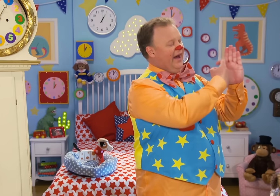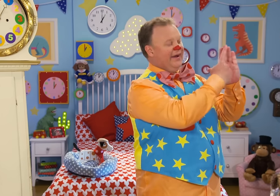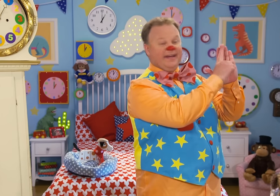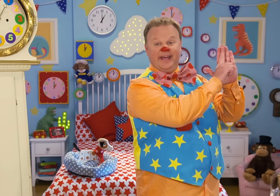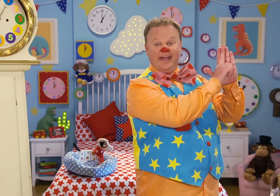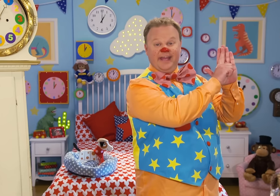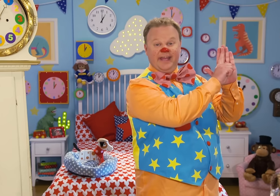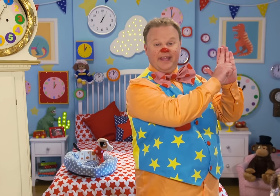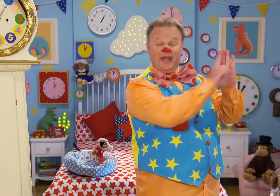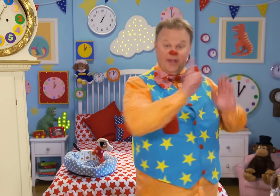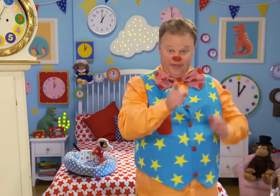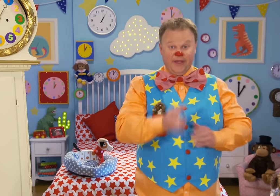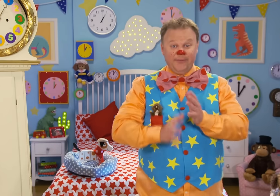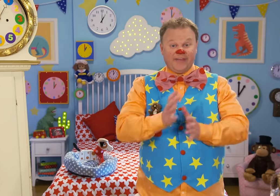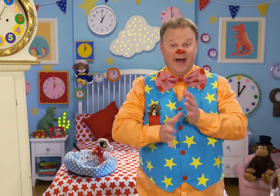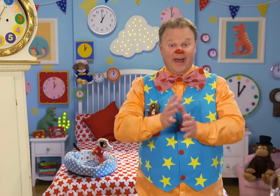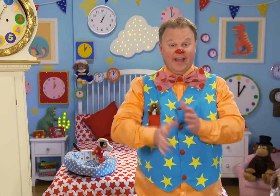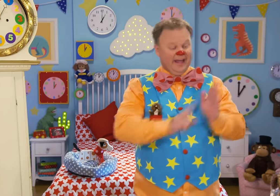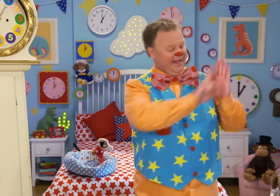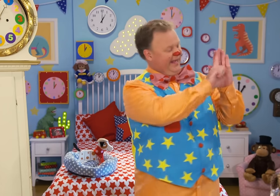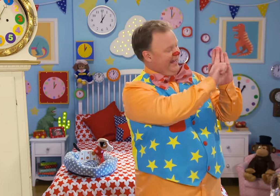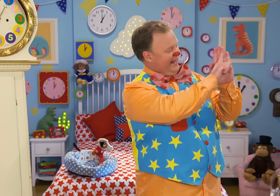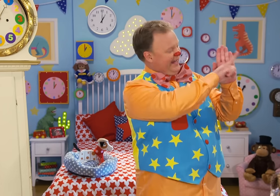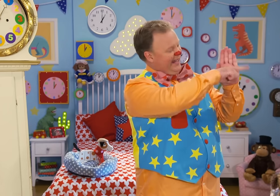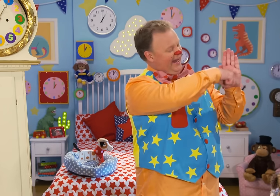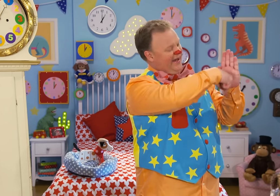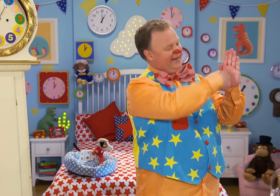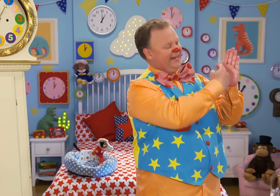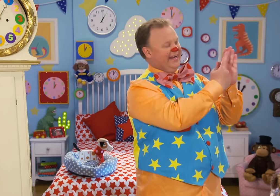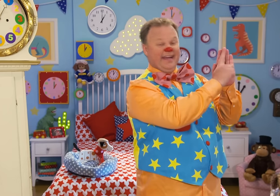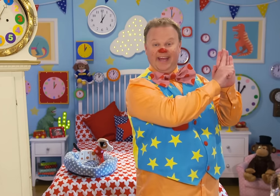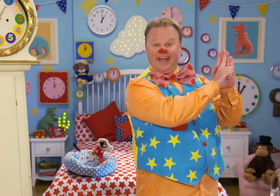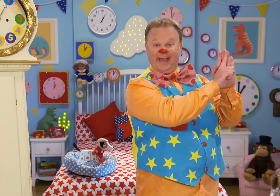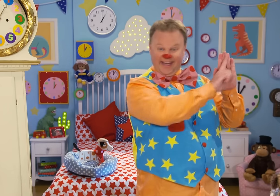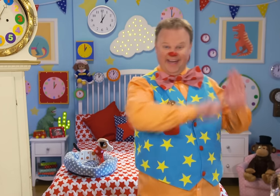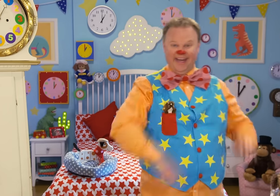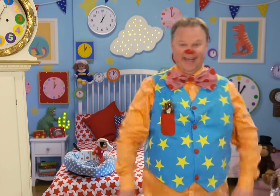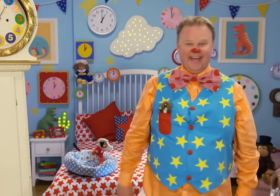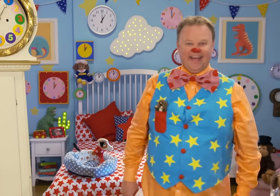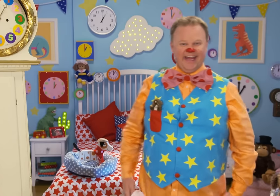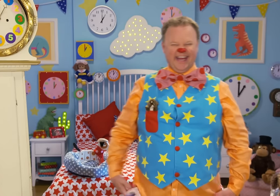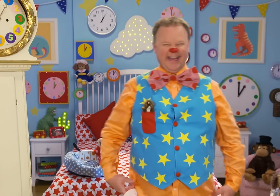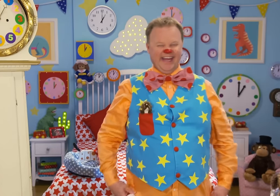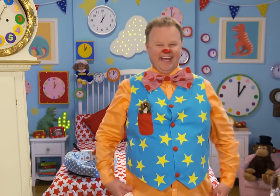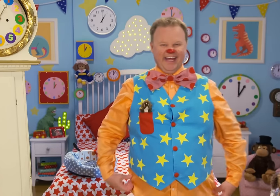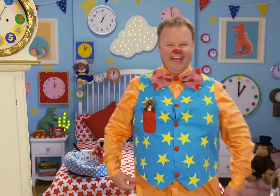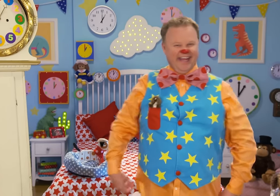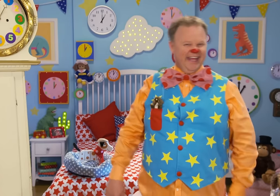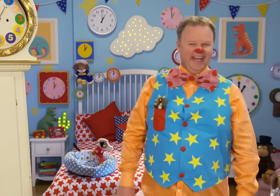Clock. You sign. Clock. Thank you, Mr. Tumble. We've had